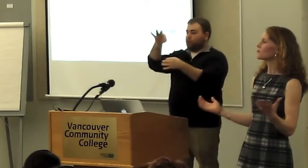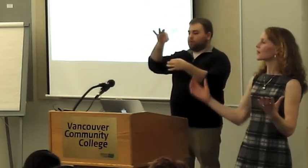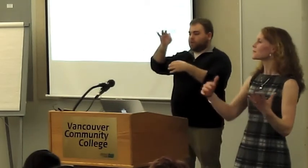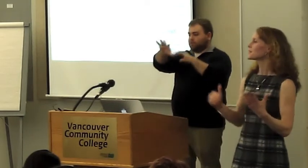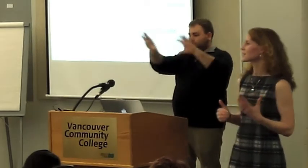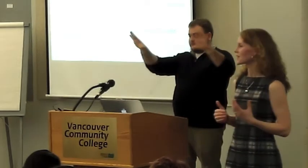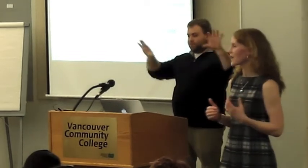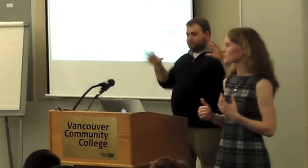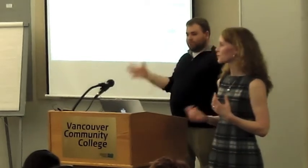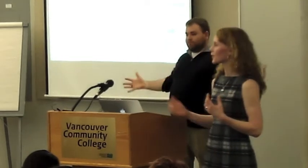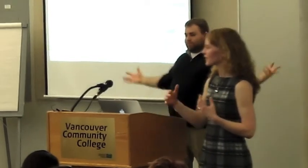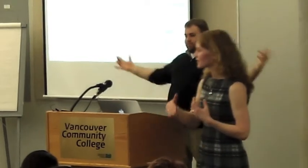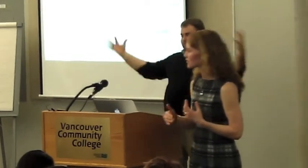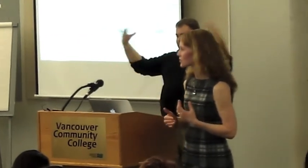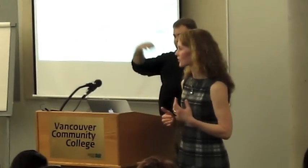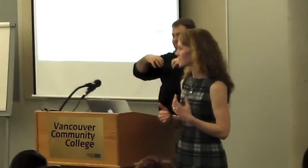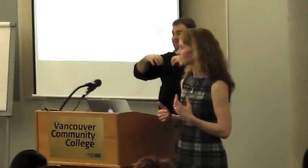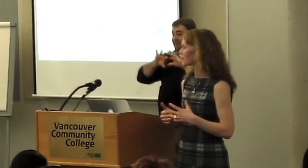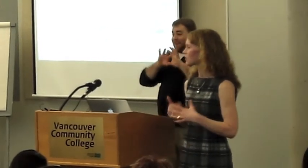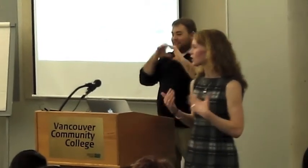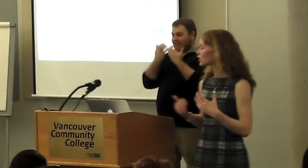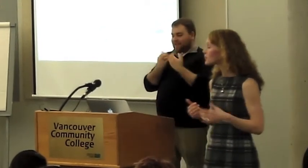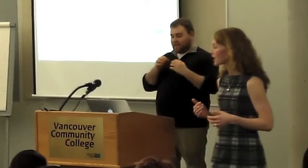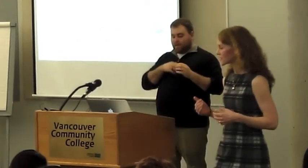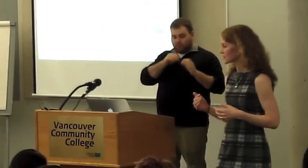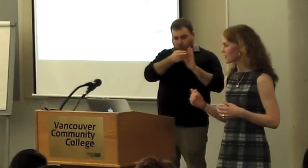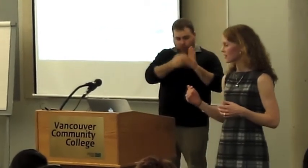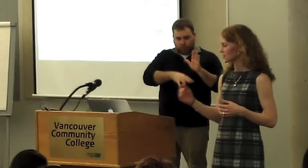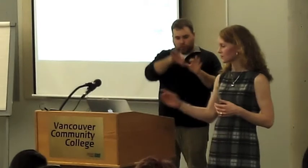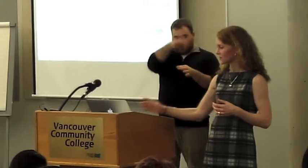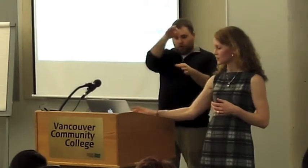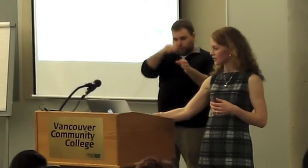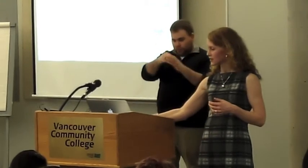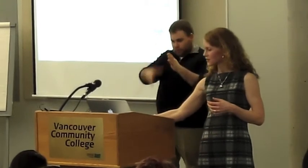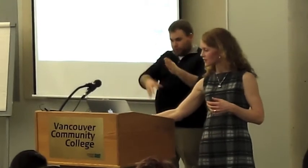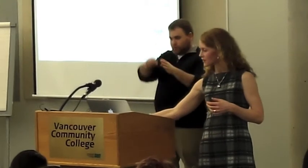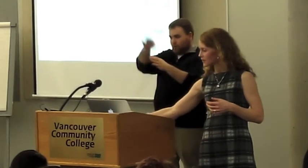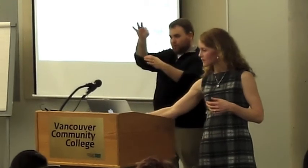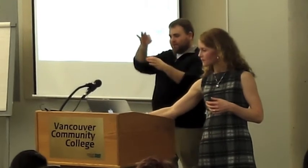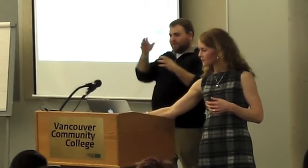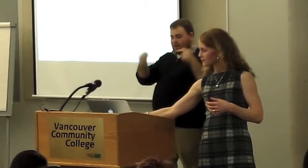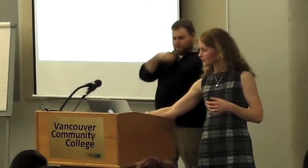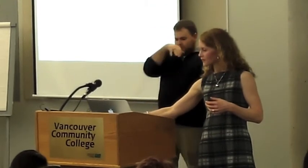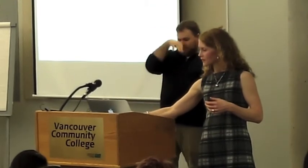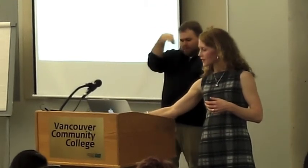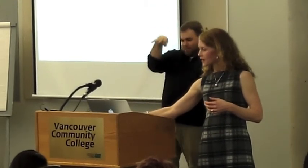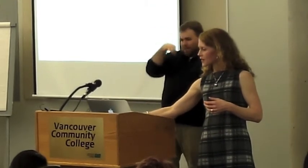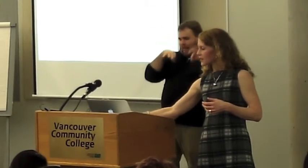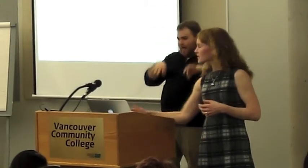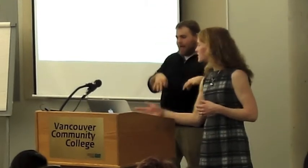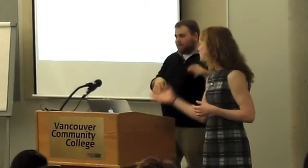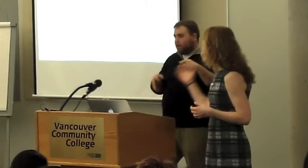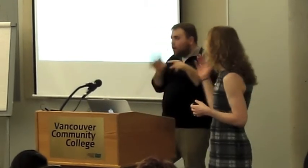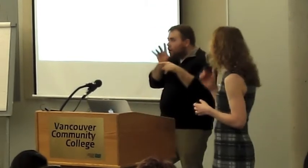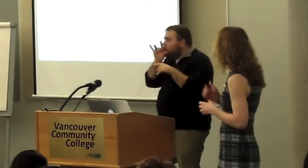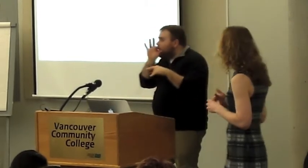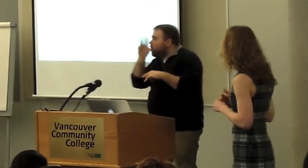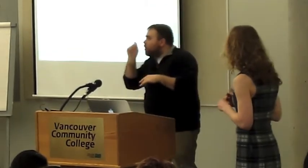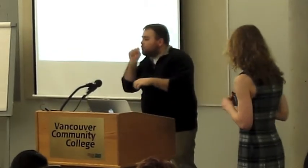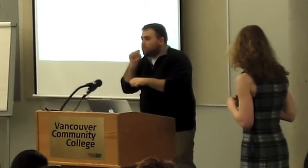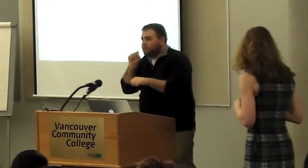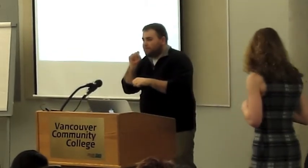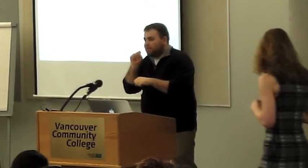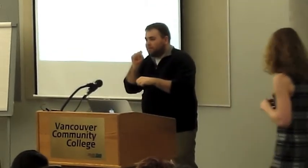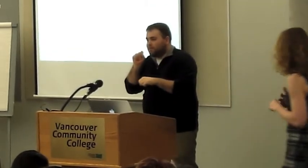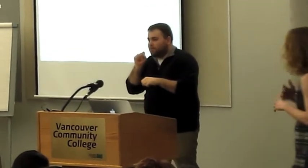here. Bring them into the classroom, bring in their stories so that you can humanize the knowledge for the students. This is just one of